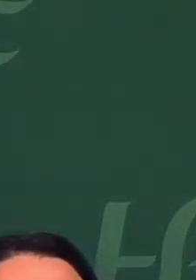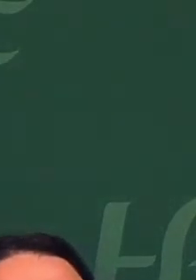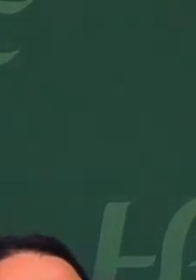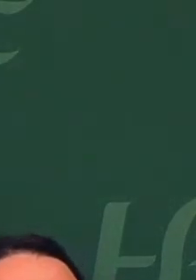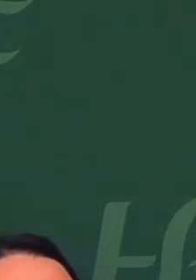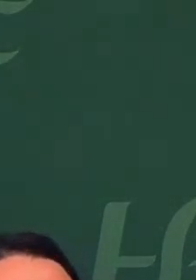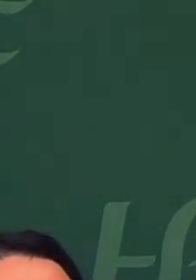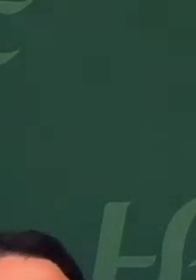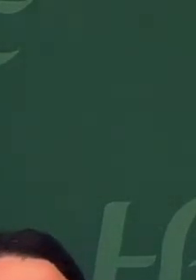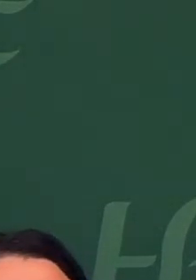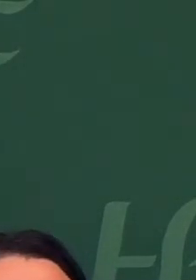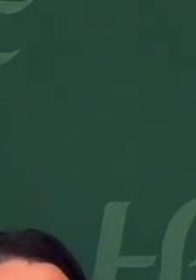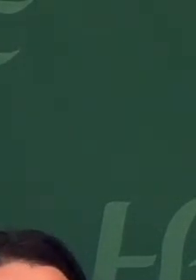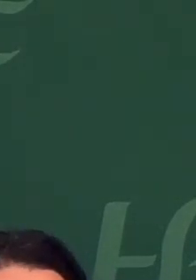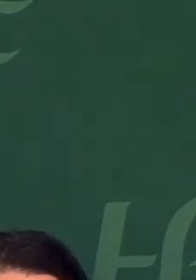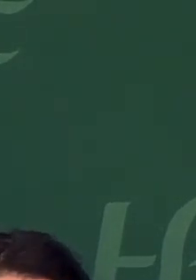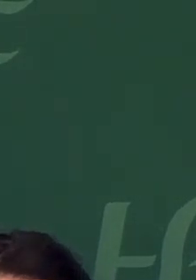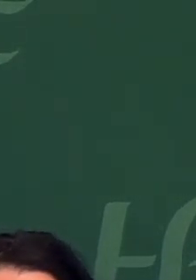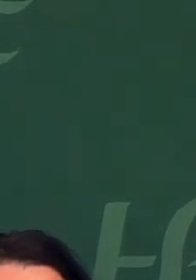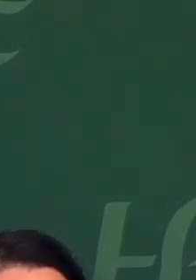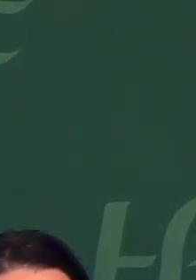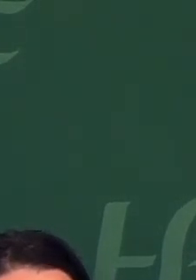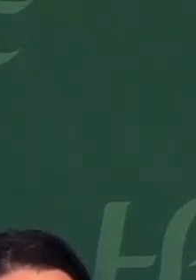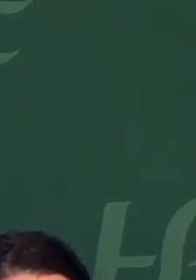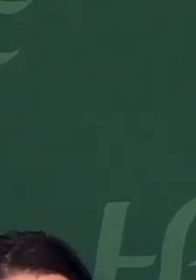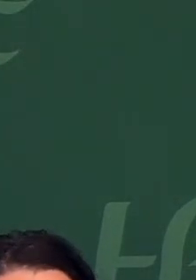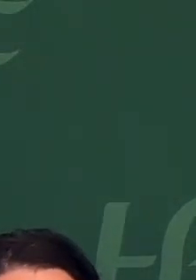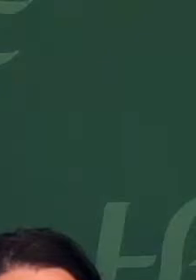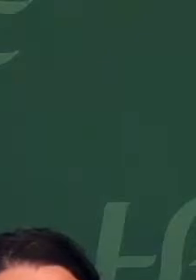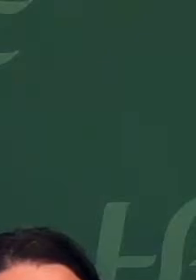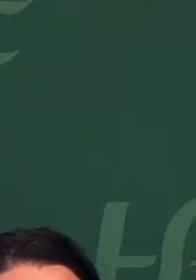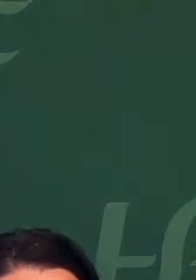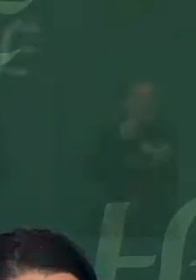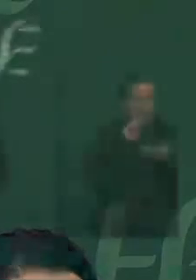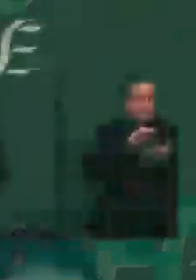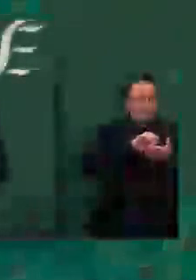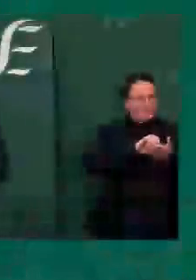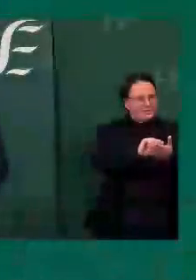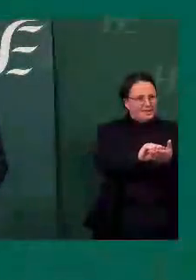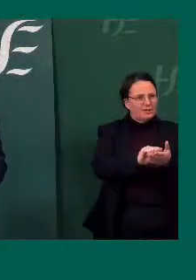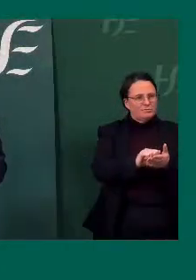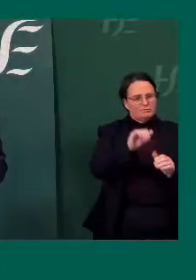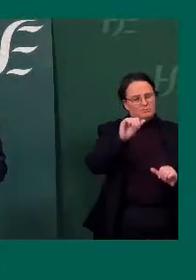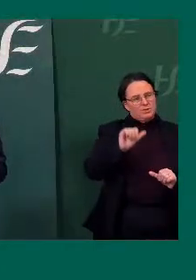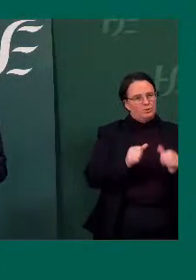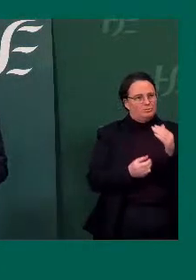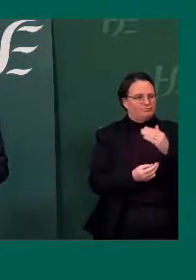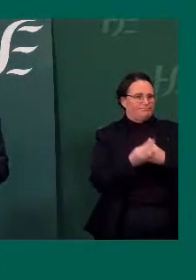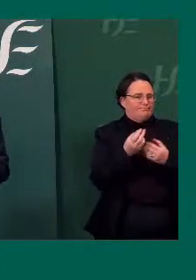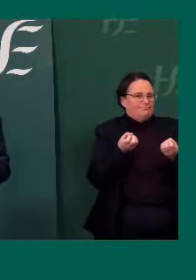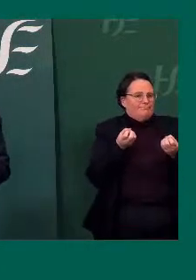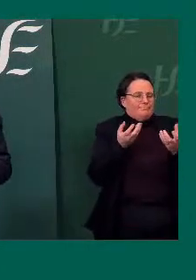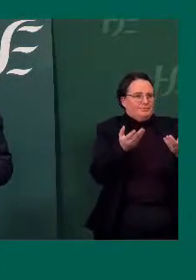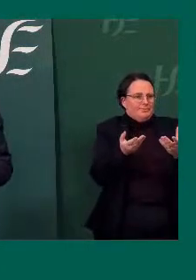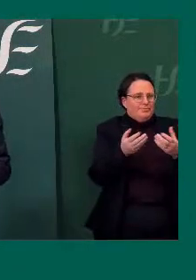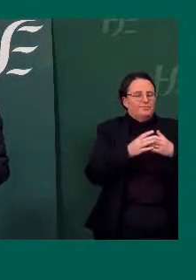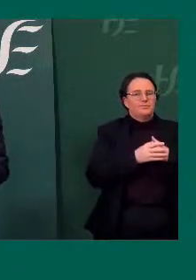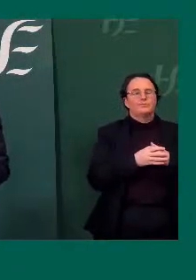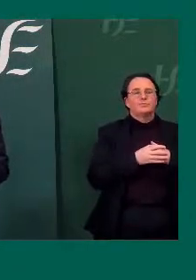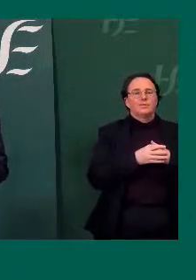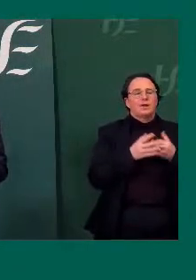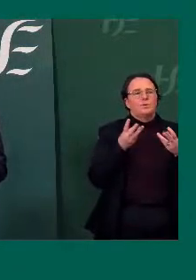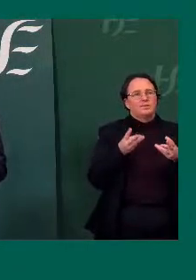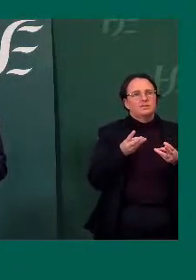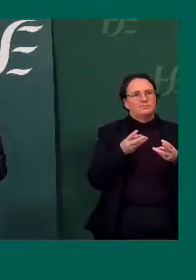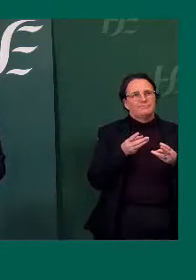Good afternoon, everyone. I'm just going to talk through initially just our testing and tracing, a brief update. There's been some discussion around the capacity, so I suppose I just wanted to